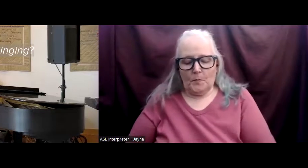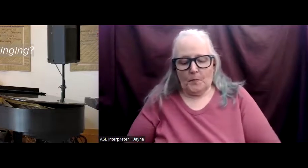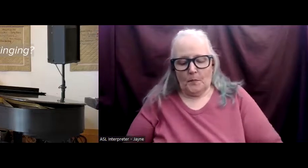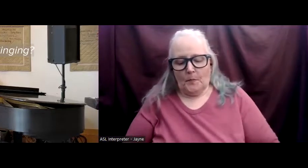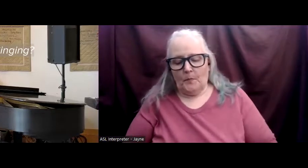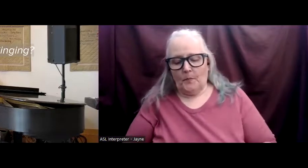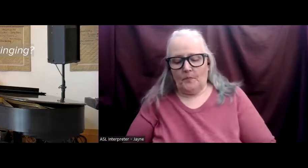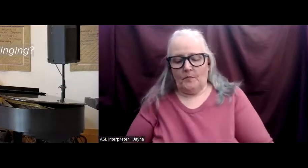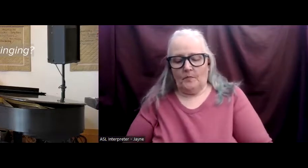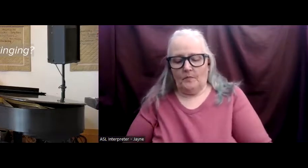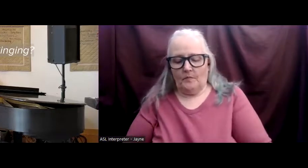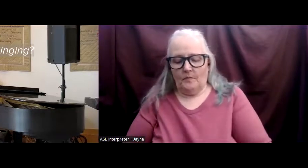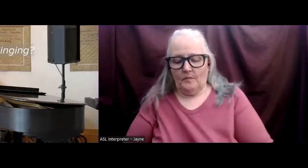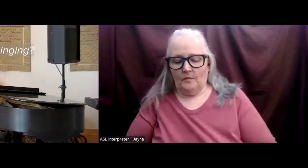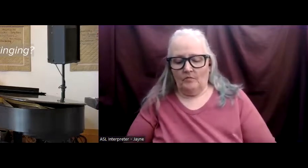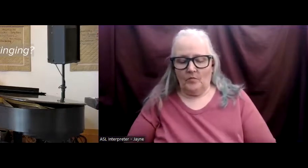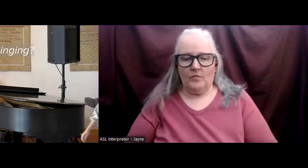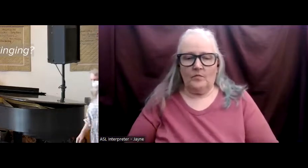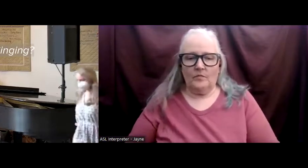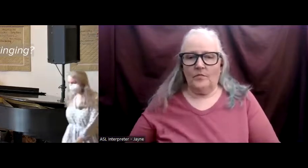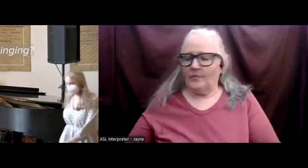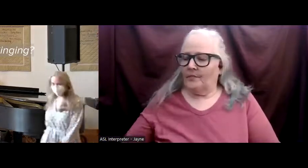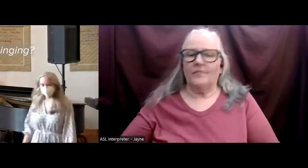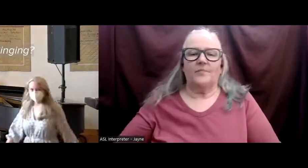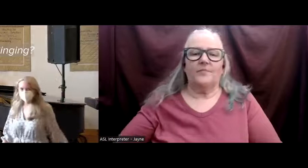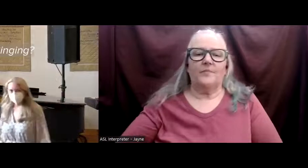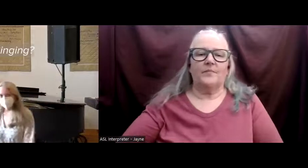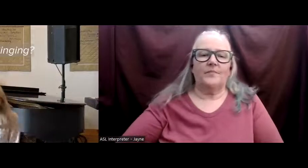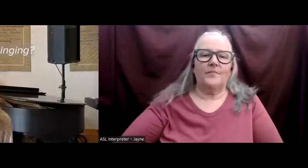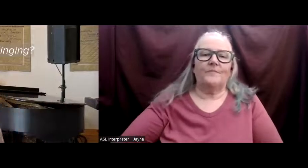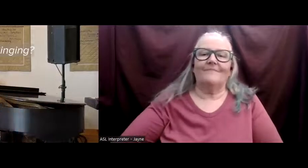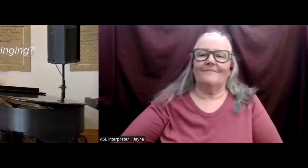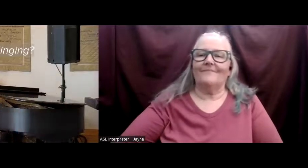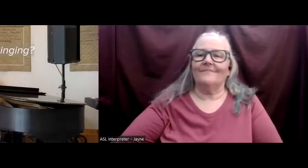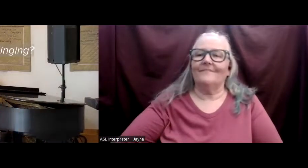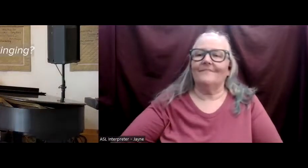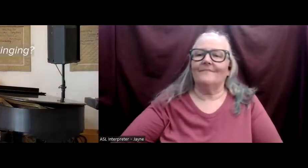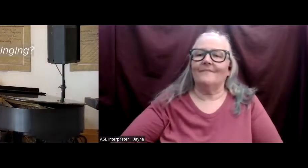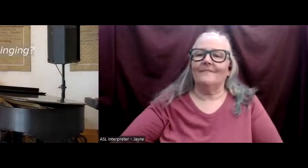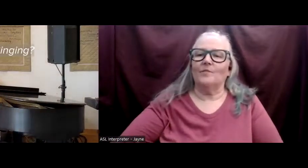Thank you.